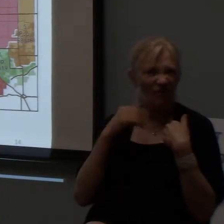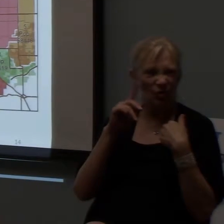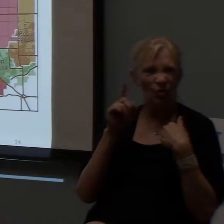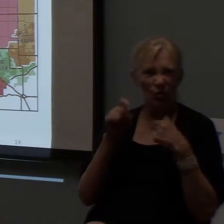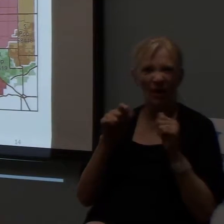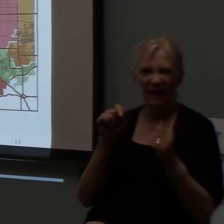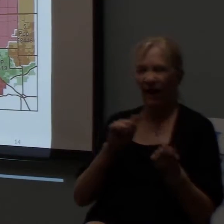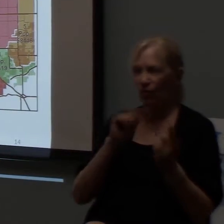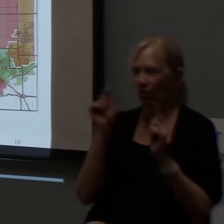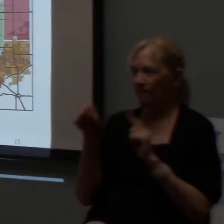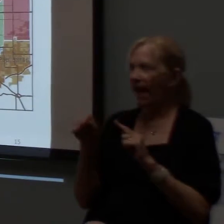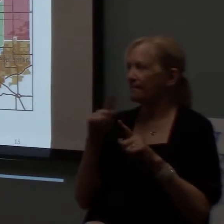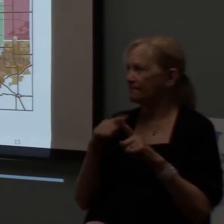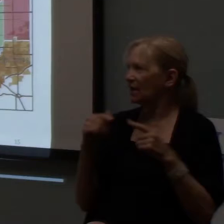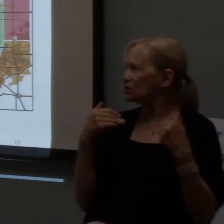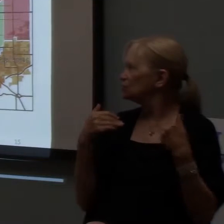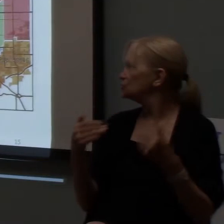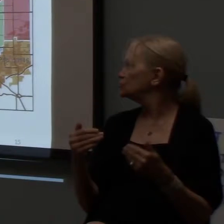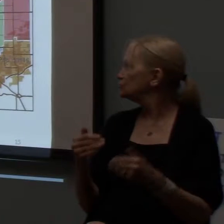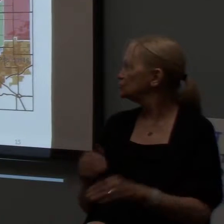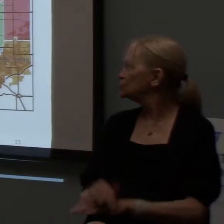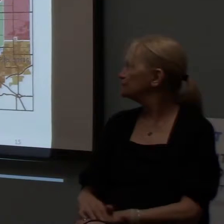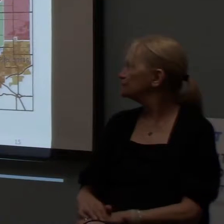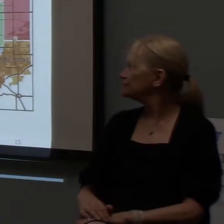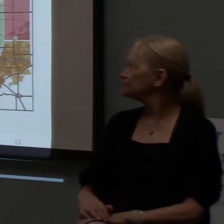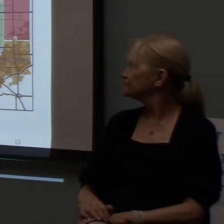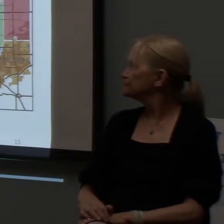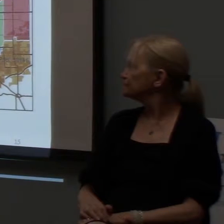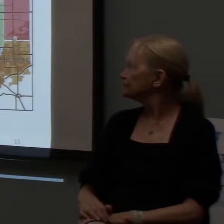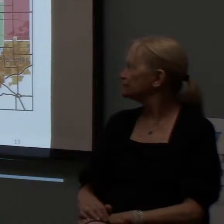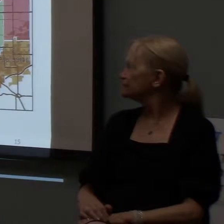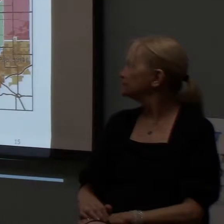also, but let's go look at concept 2.